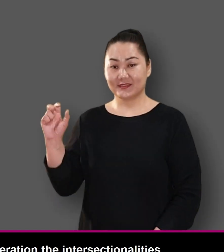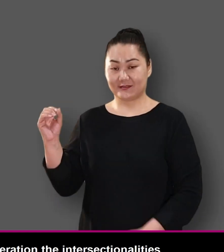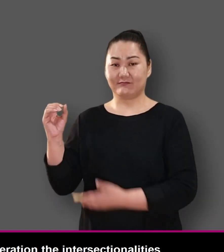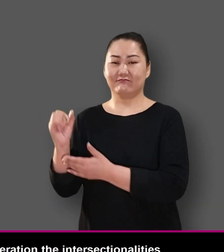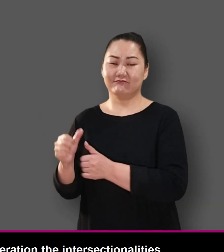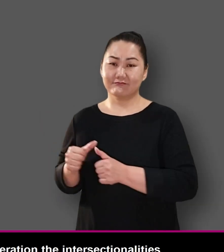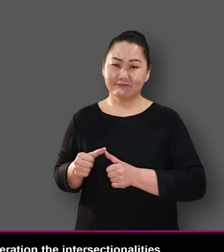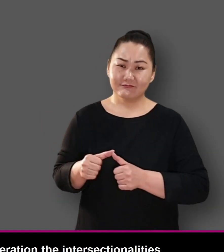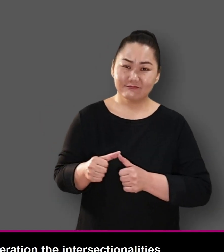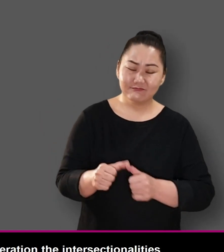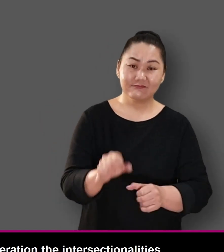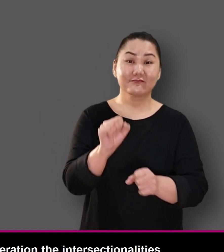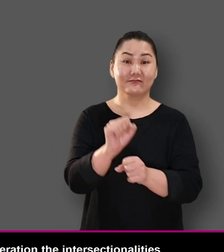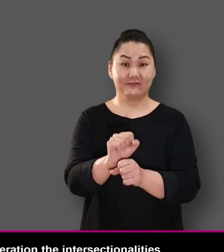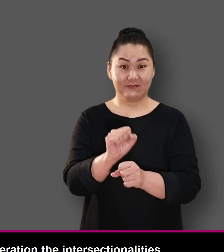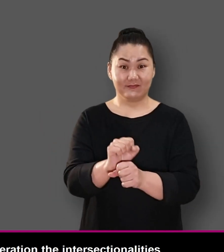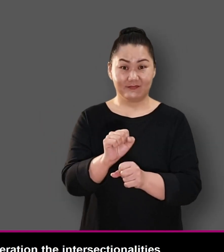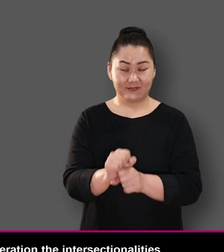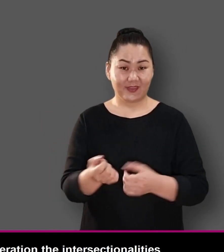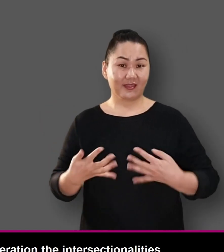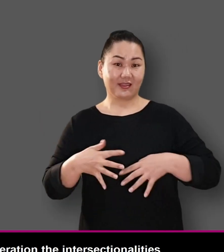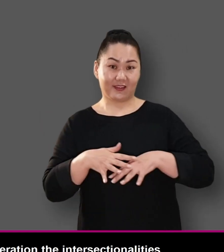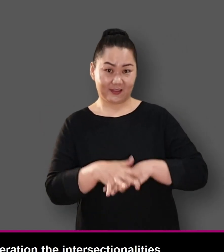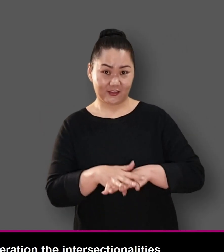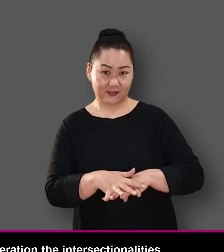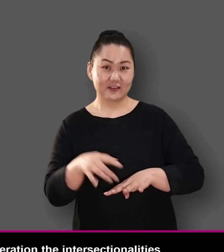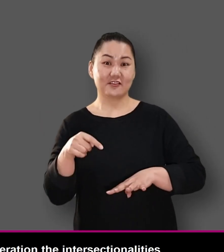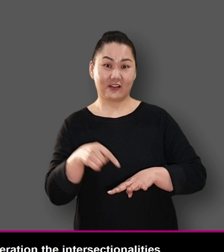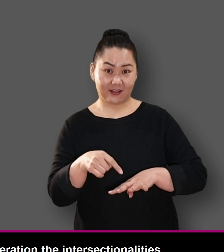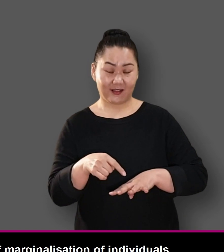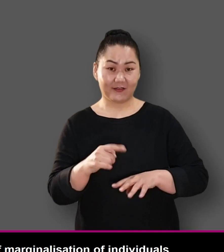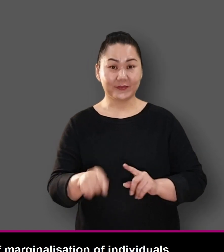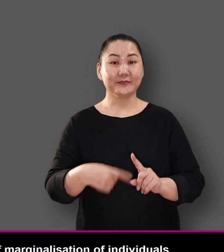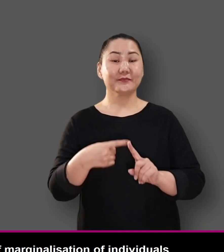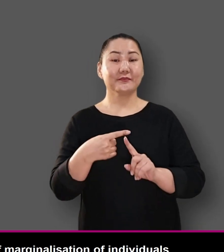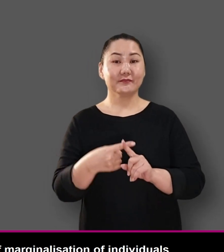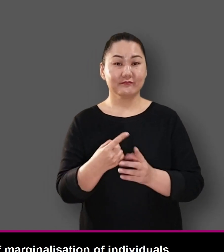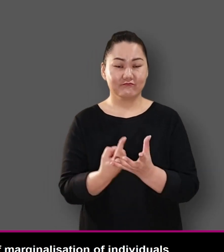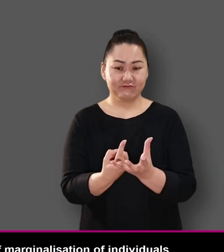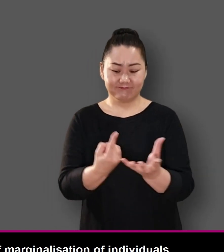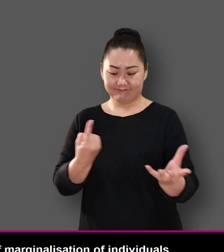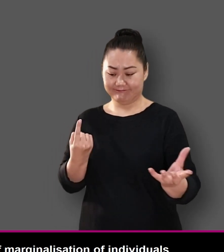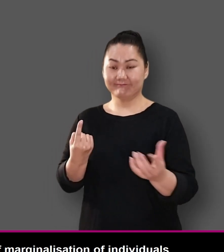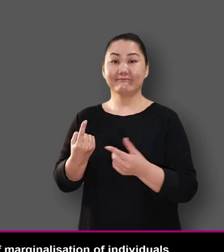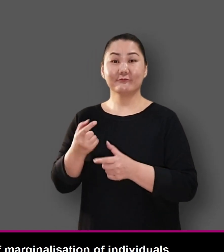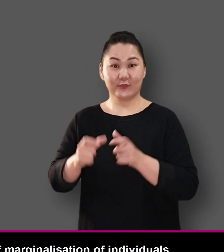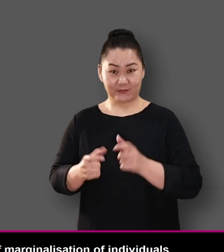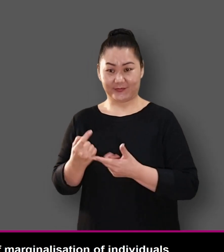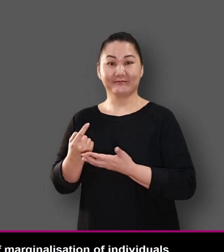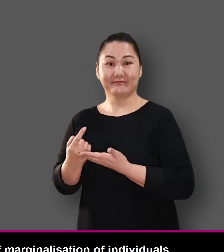We will take into consideration the intersectionalities and the different layers of marginalization of